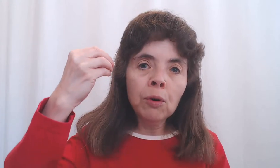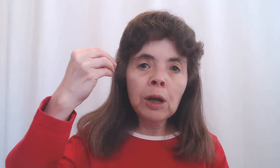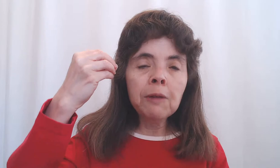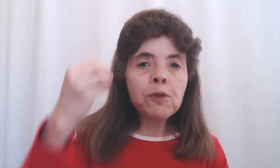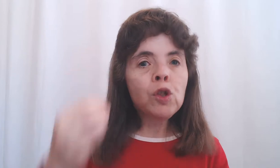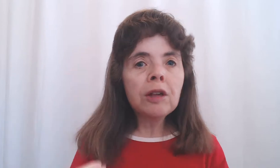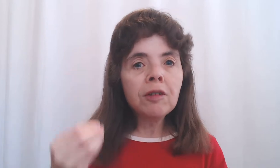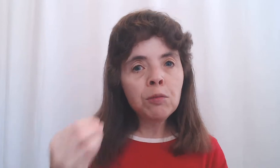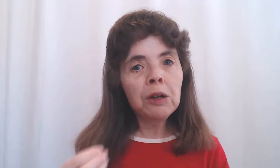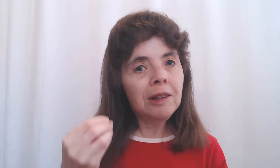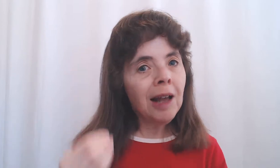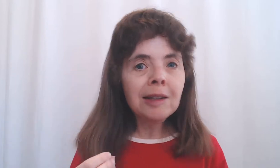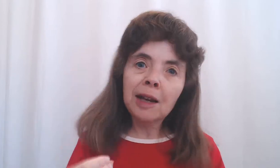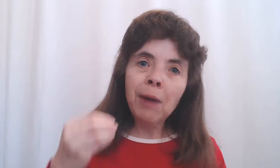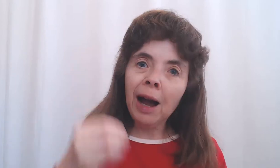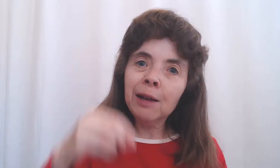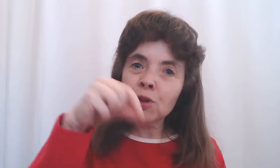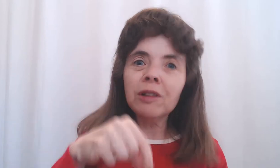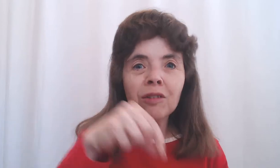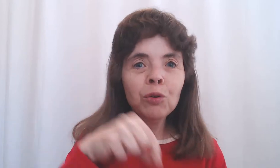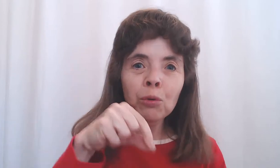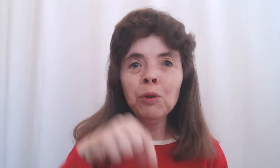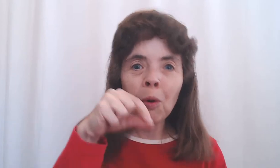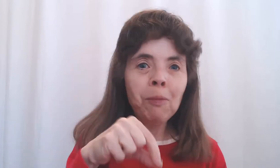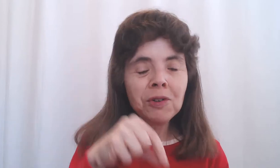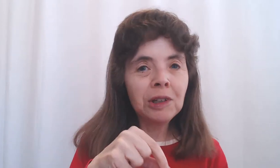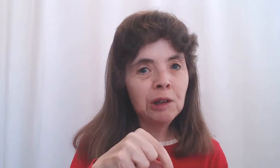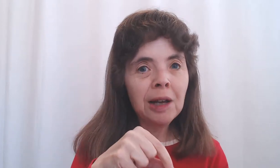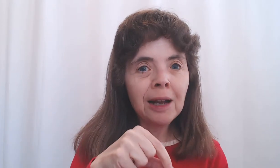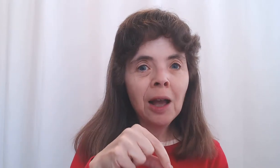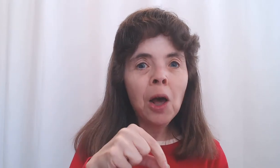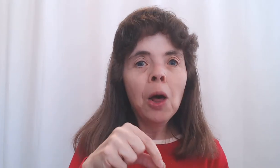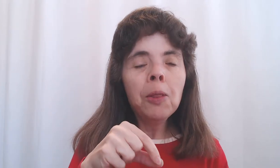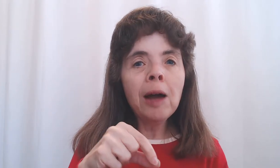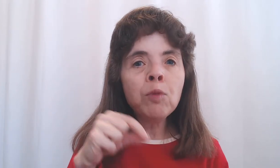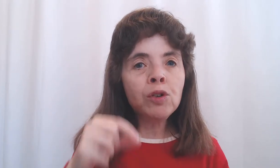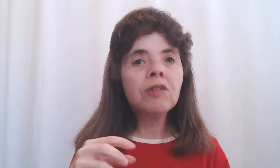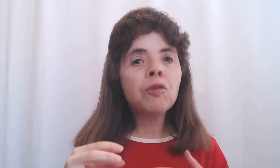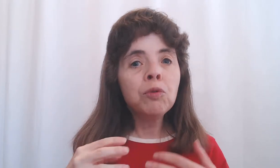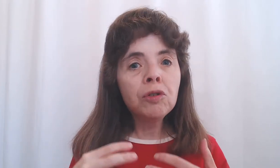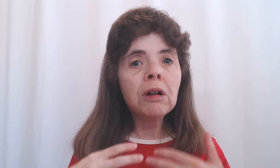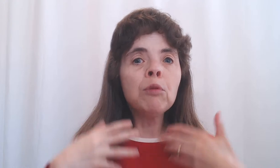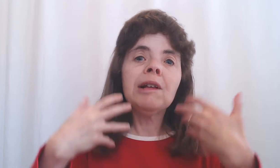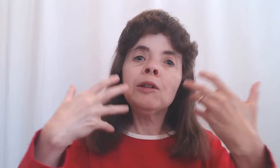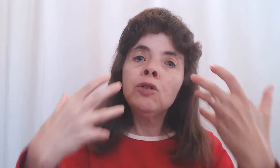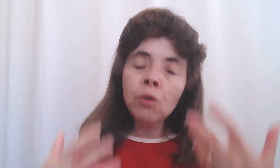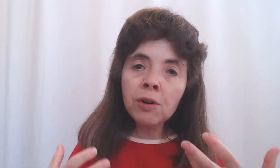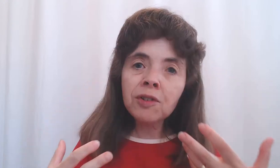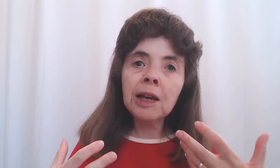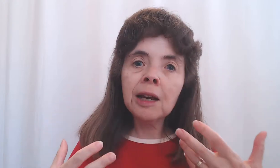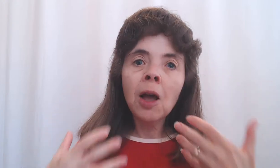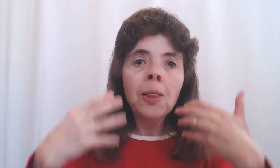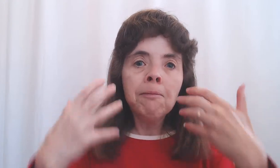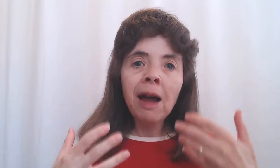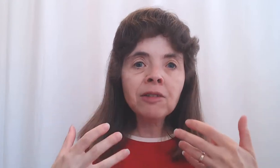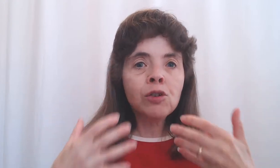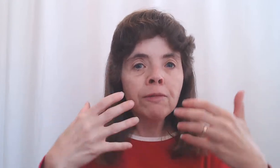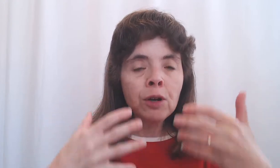If Jesus really said to him, I am Jesus whom you are persecuting, then what Jesus was doing was endorsing the message of the